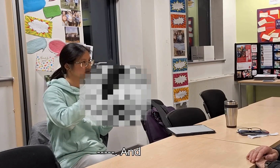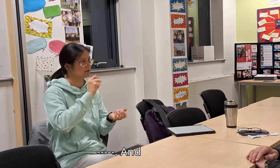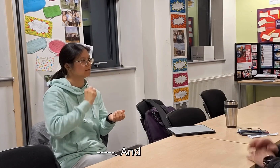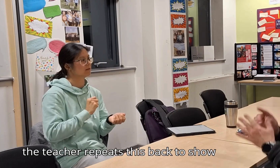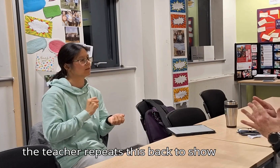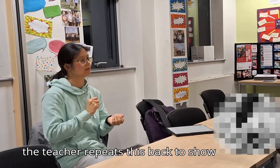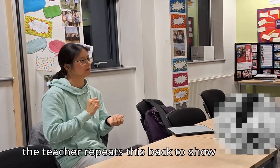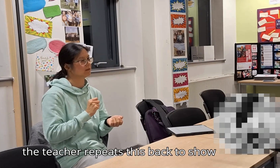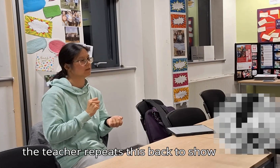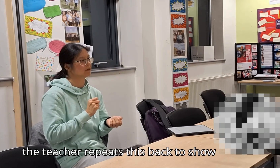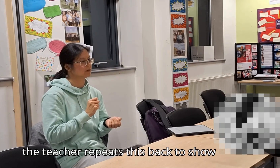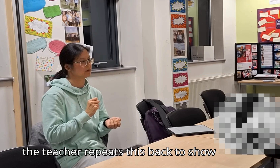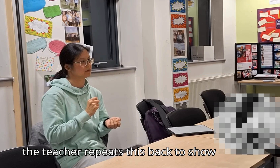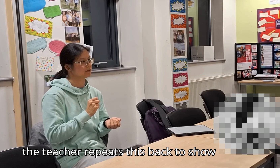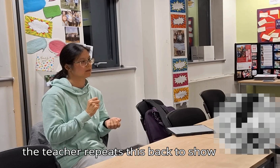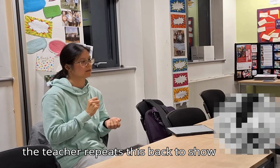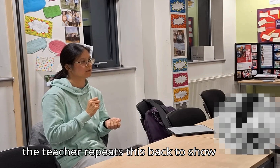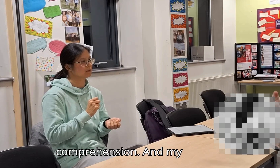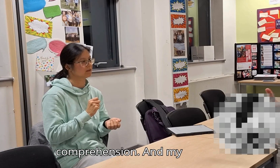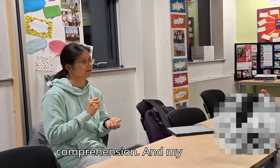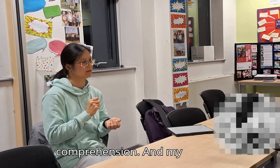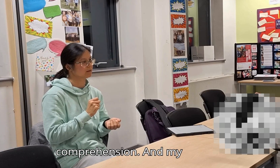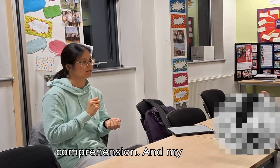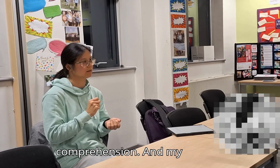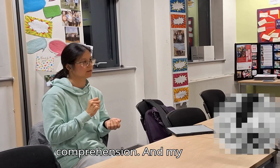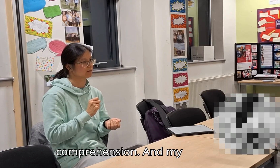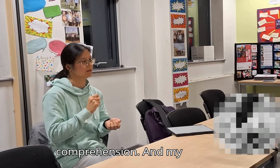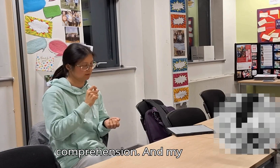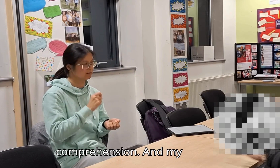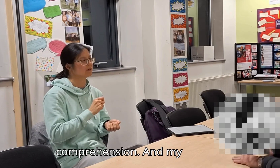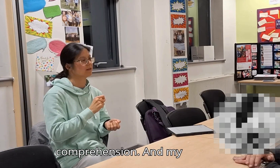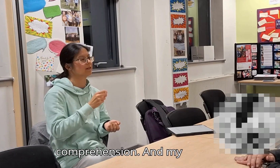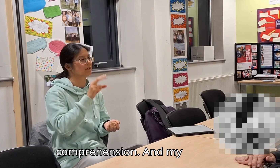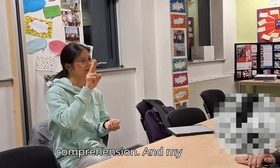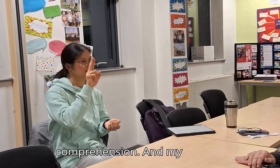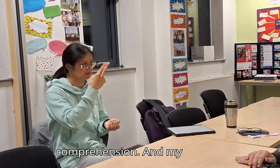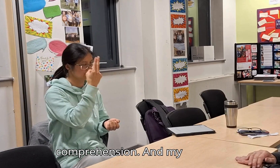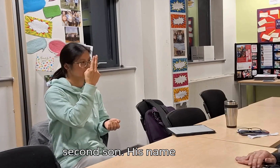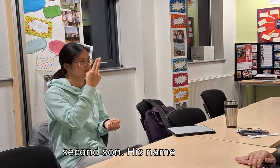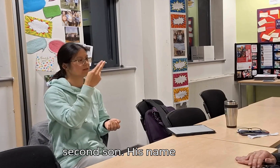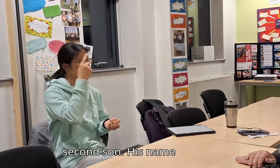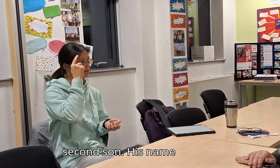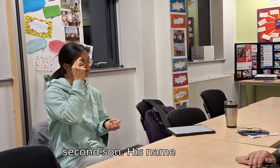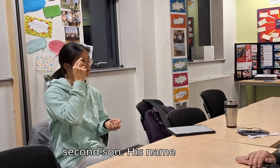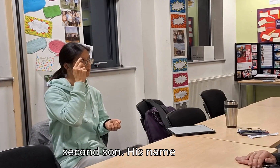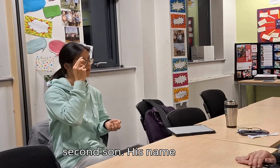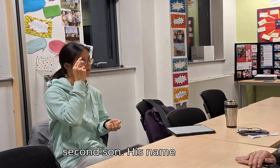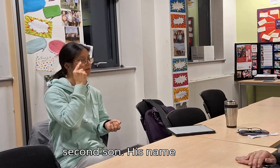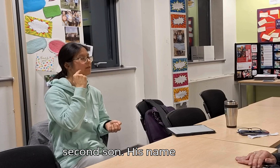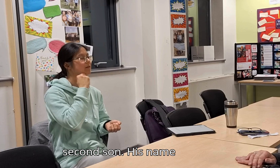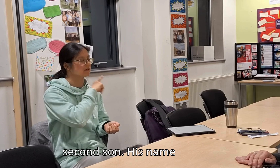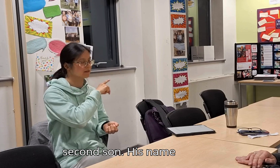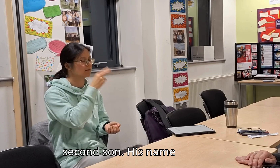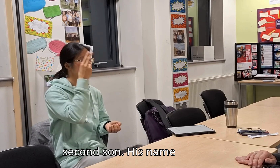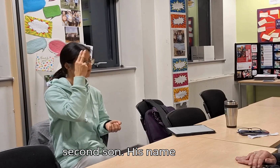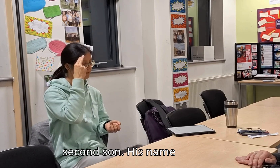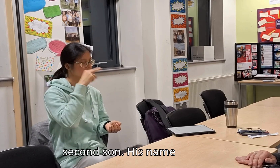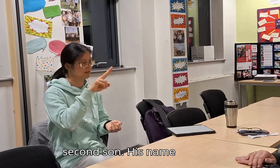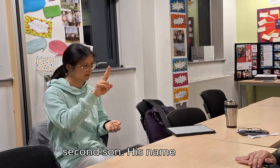And the teacher repeats this back to show comprehension. And my second son, his name